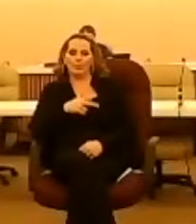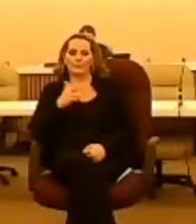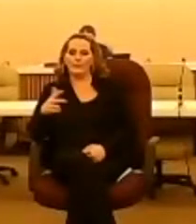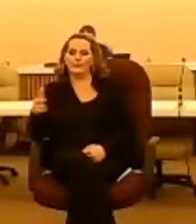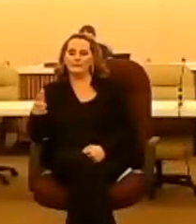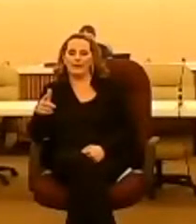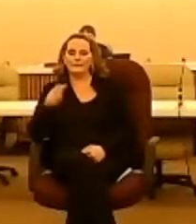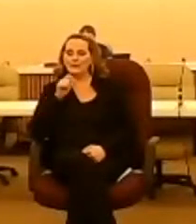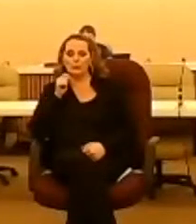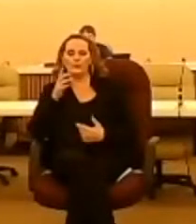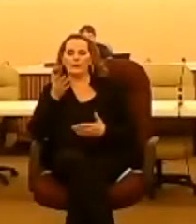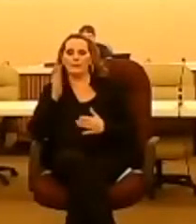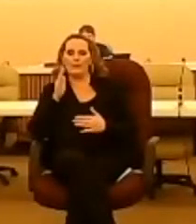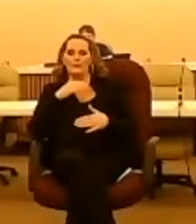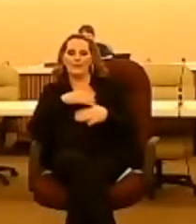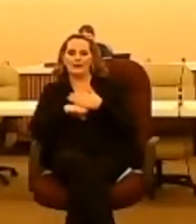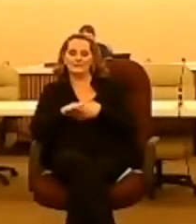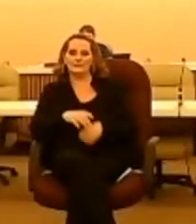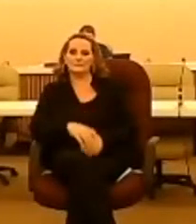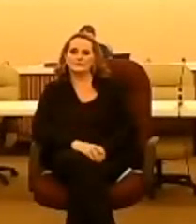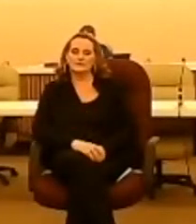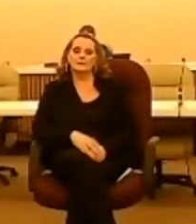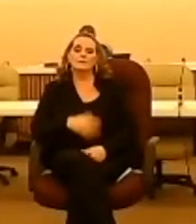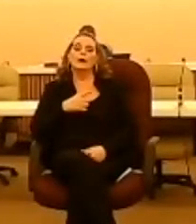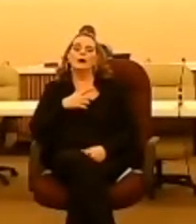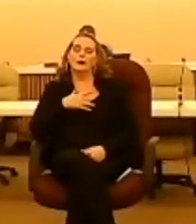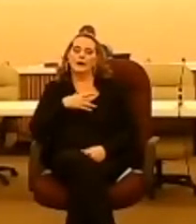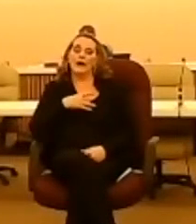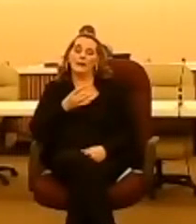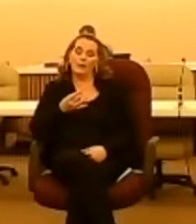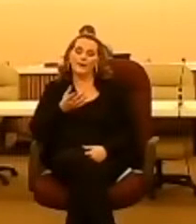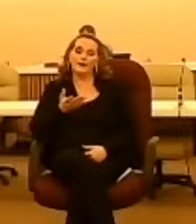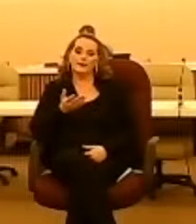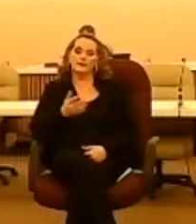building. I like the location. I like to